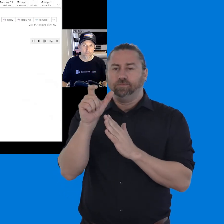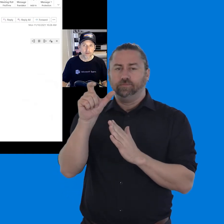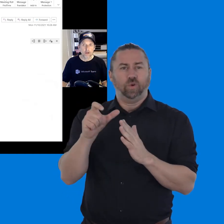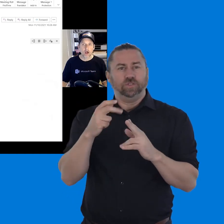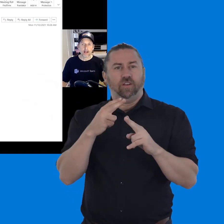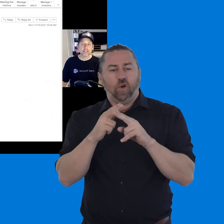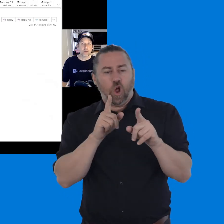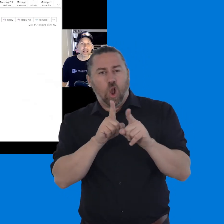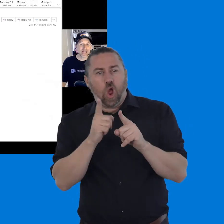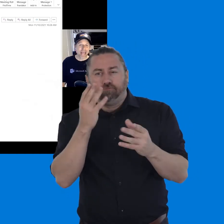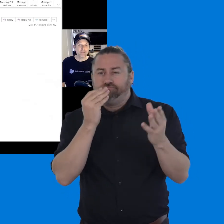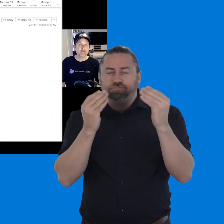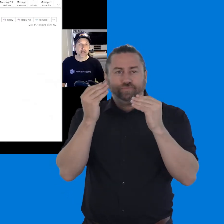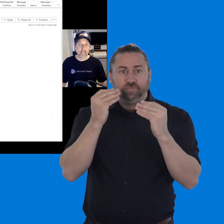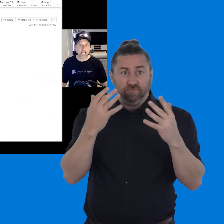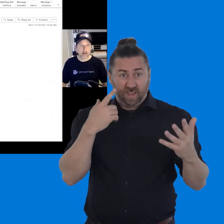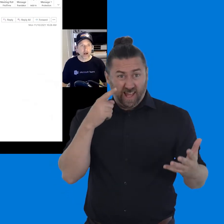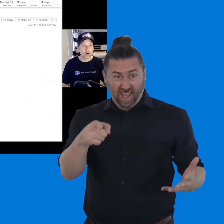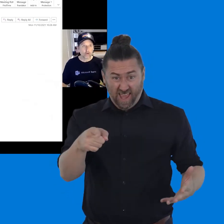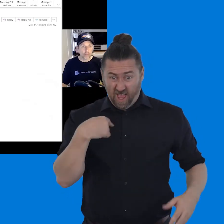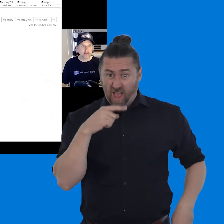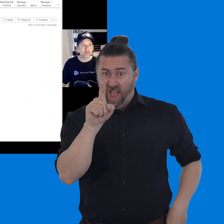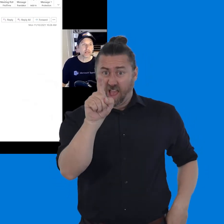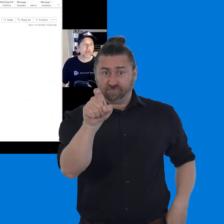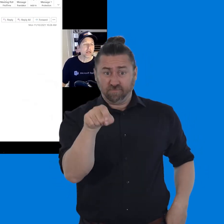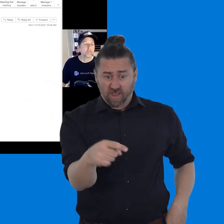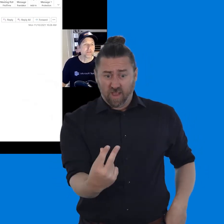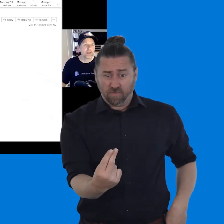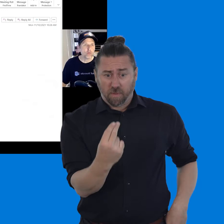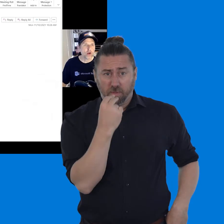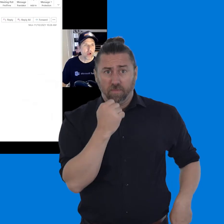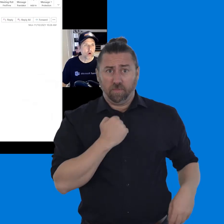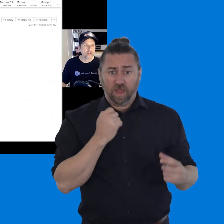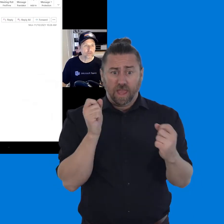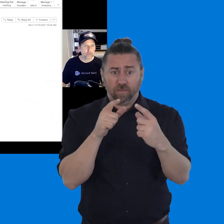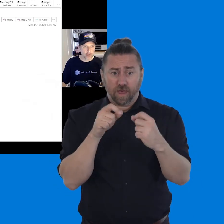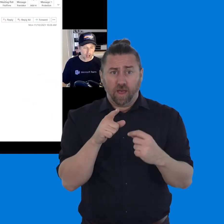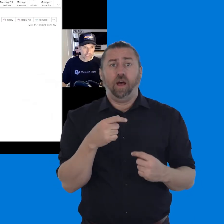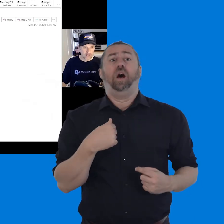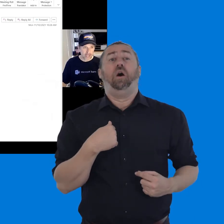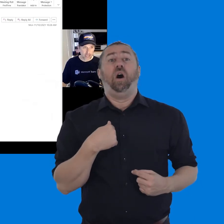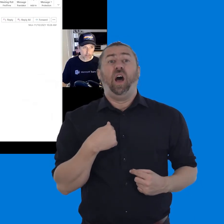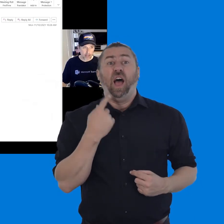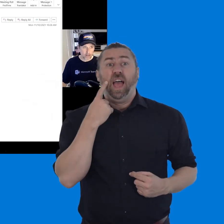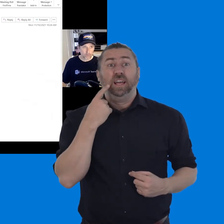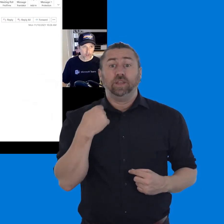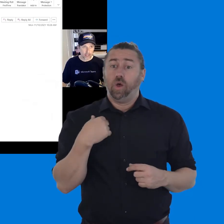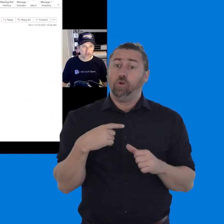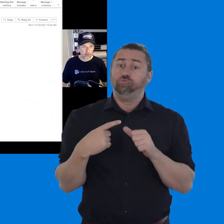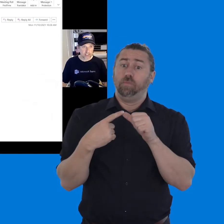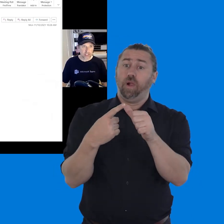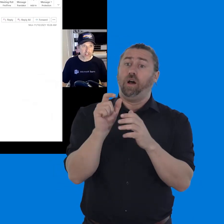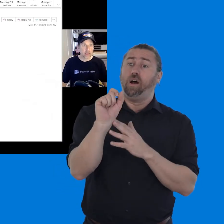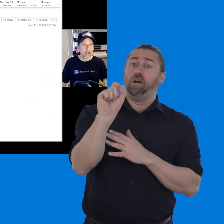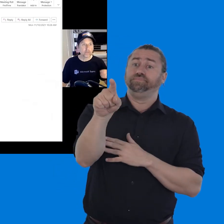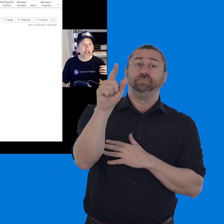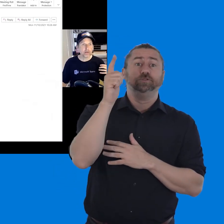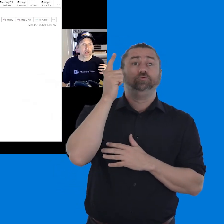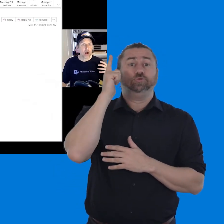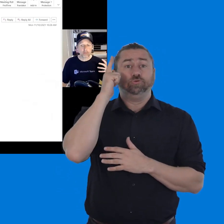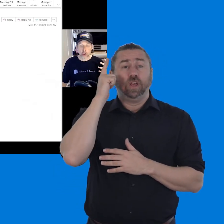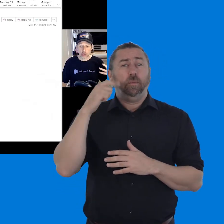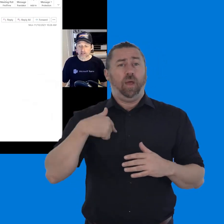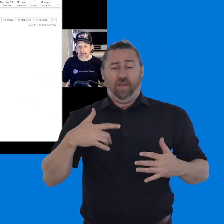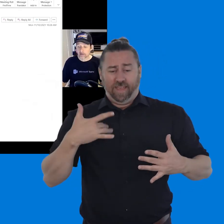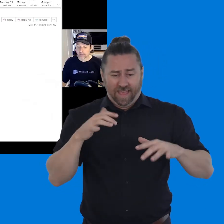Learning Delivery Specialist. Okay, so I can have my email read to me. But then when I want to reply to that email, okay, to my teacher,